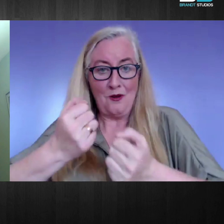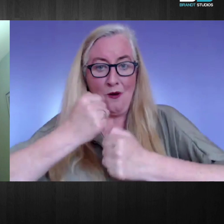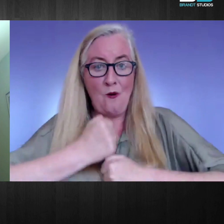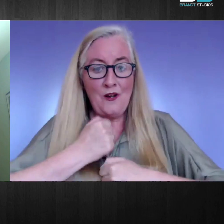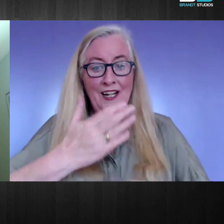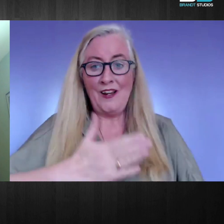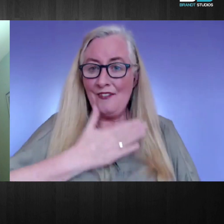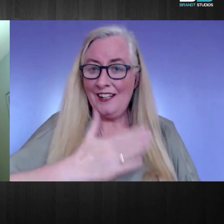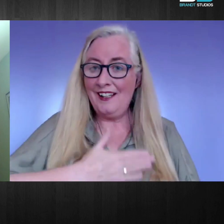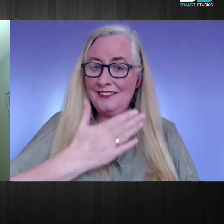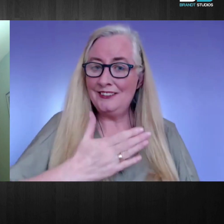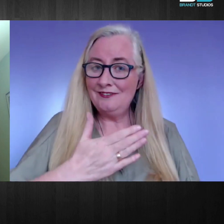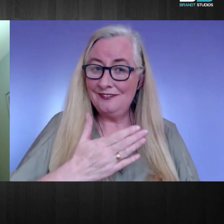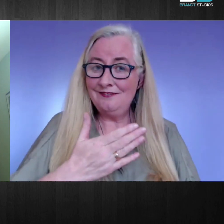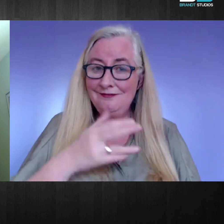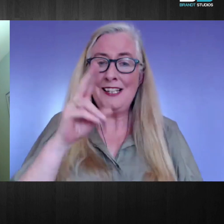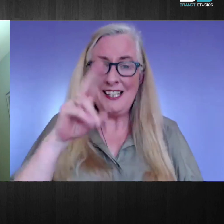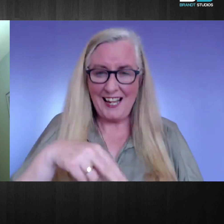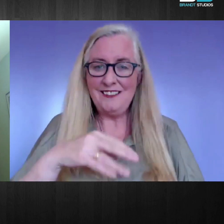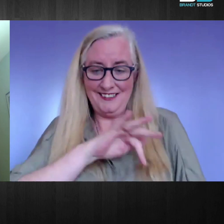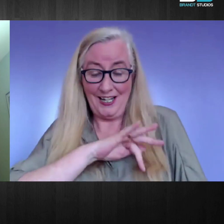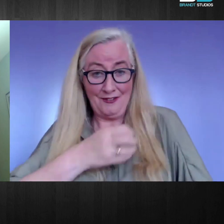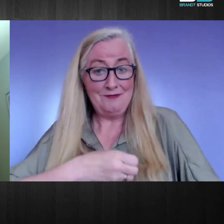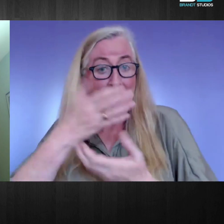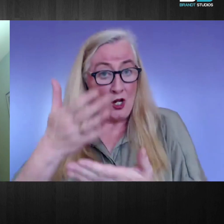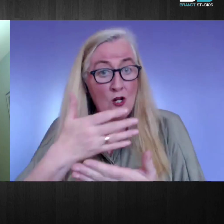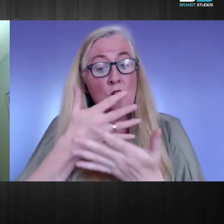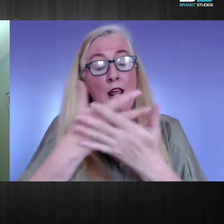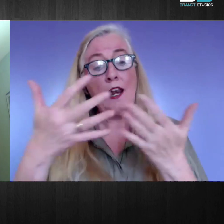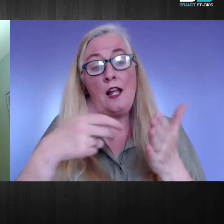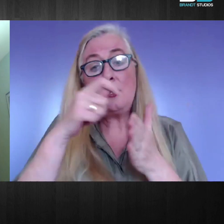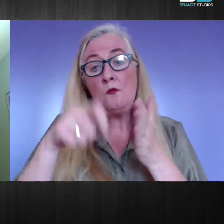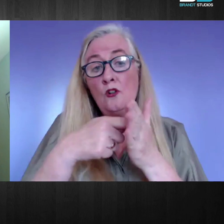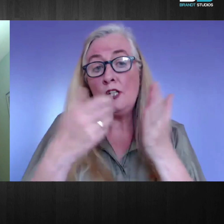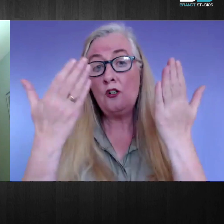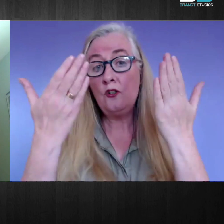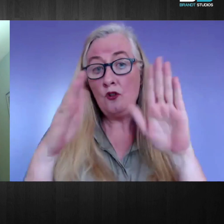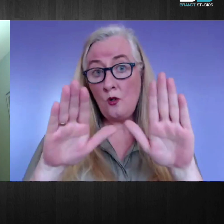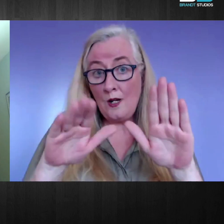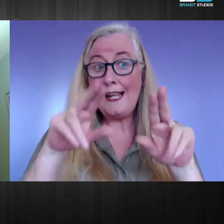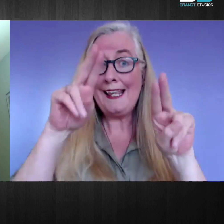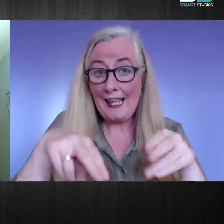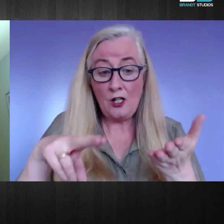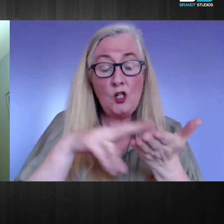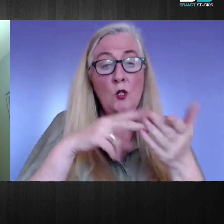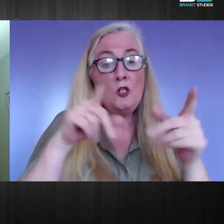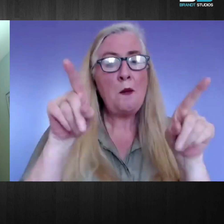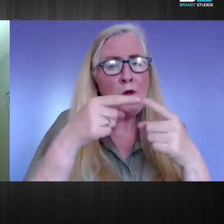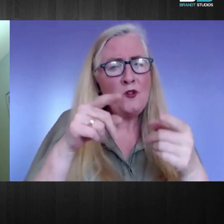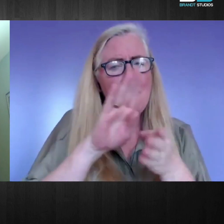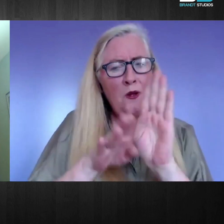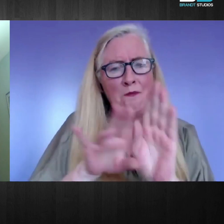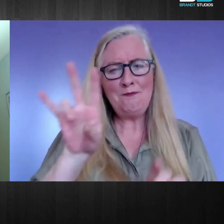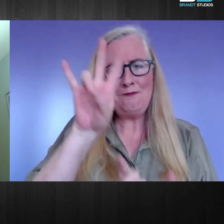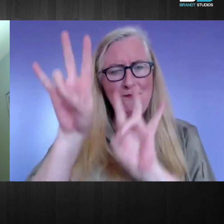So, a lot of these projects have shown that young people can use music and arts to question the society they live in, discuss